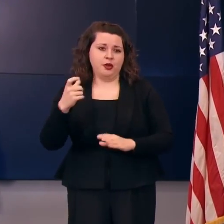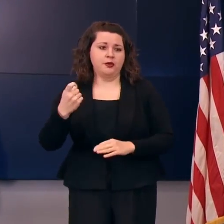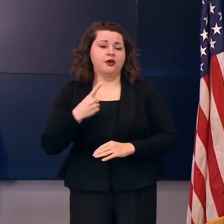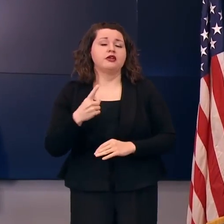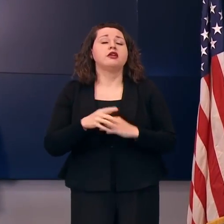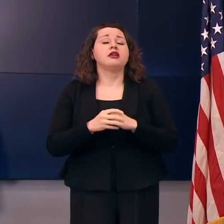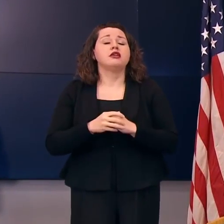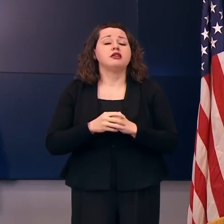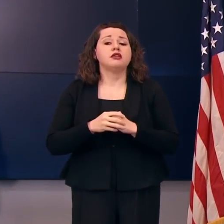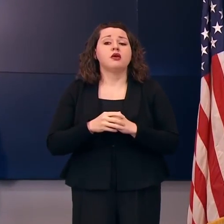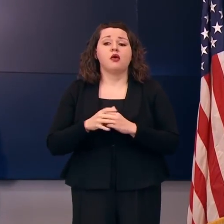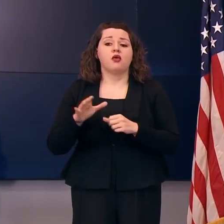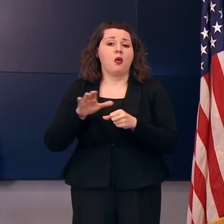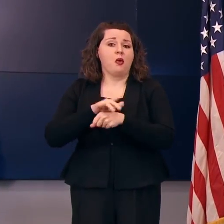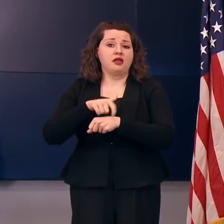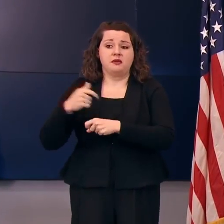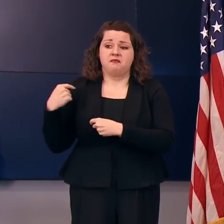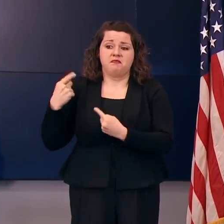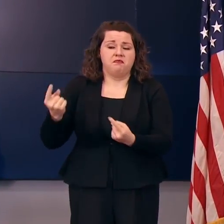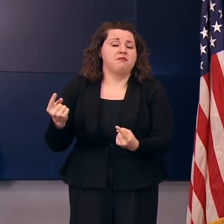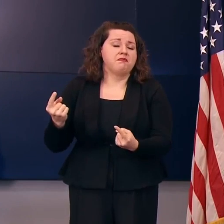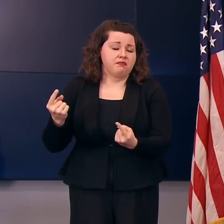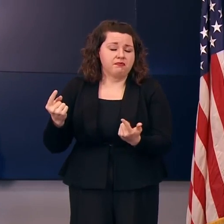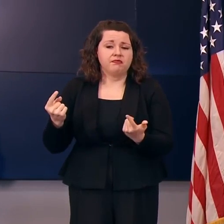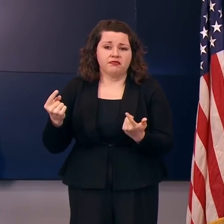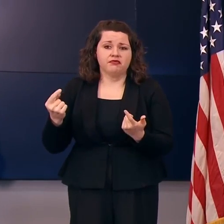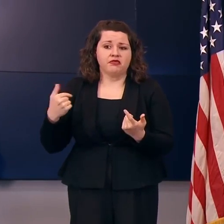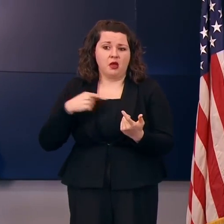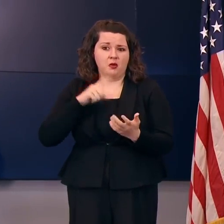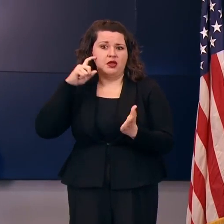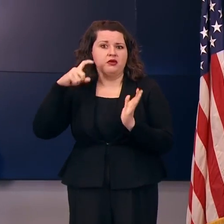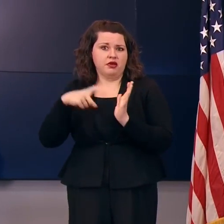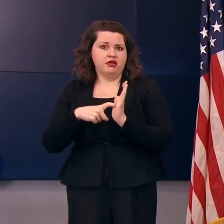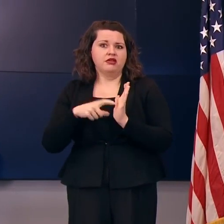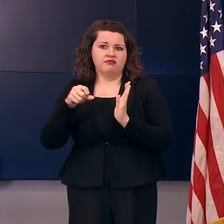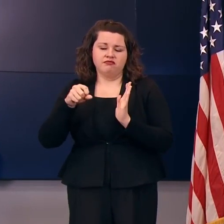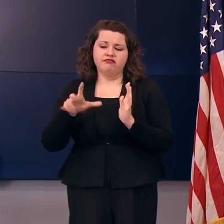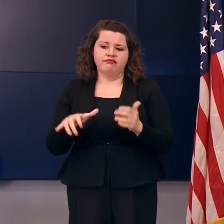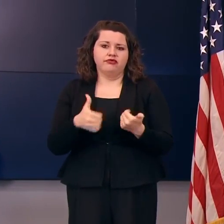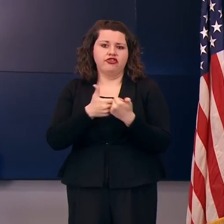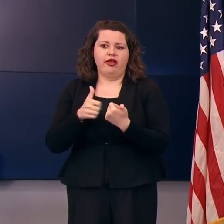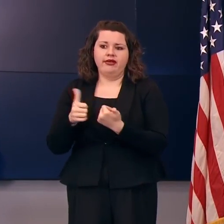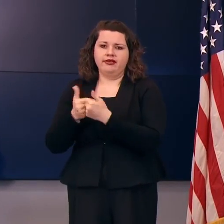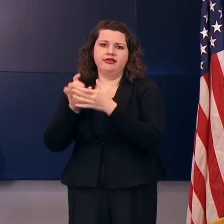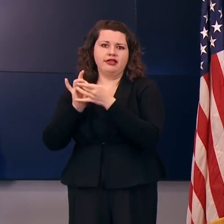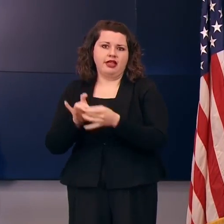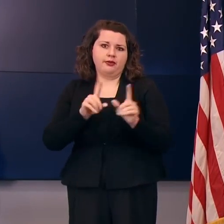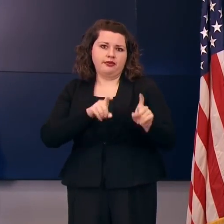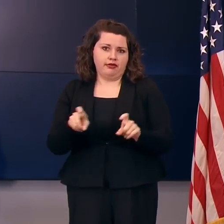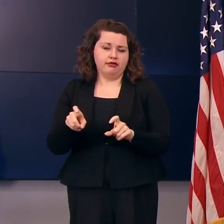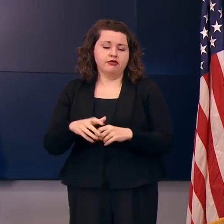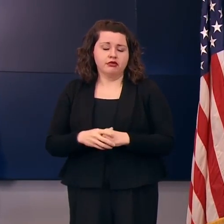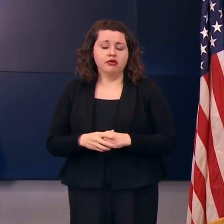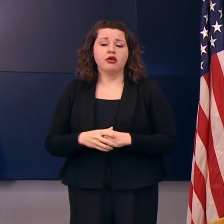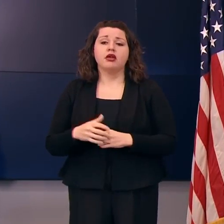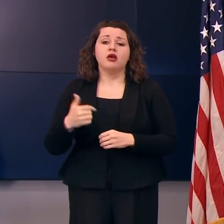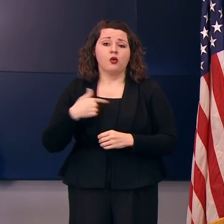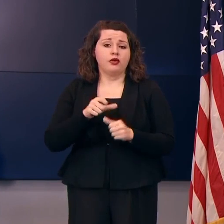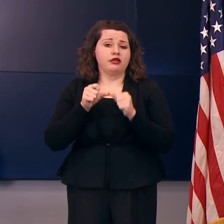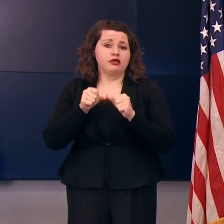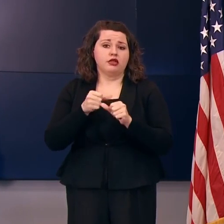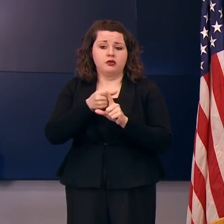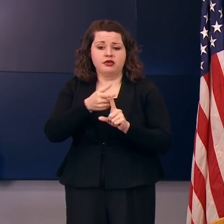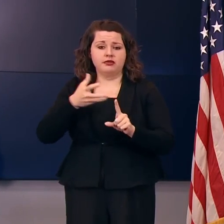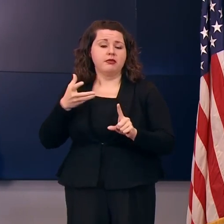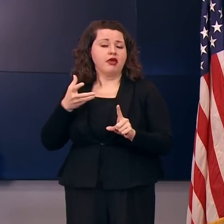And so all along as we go through, we recognize that there have been challenges around testing. We continue to expand and